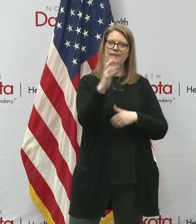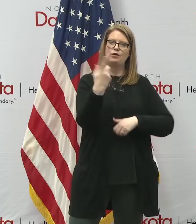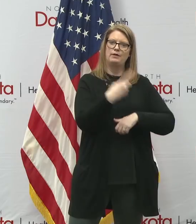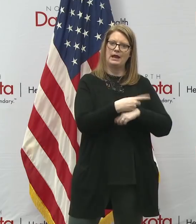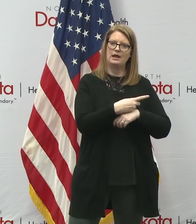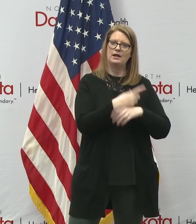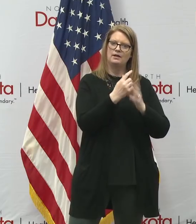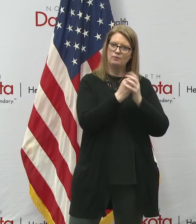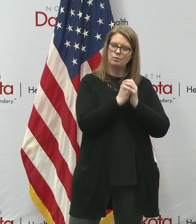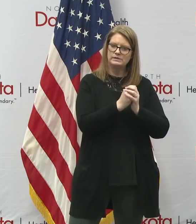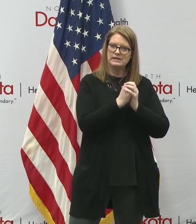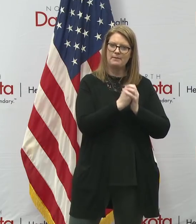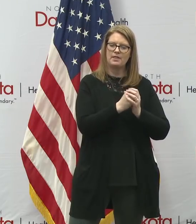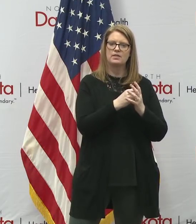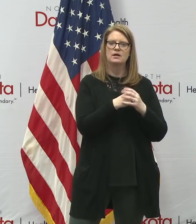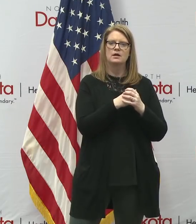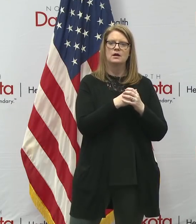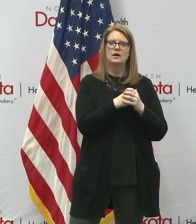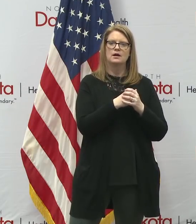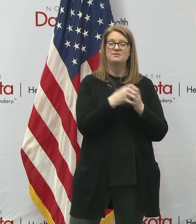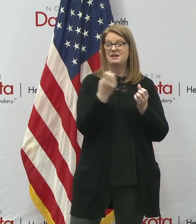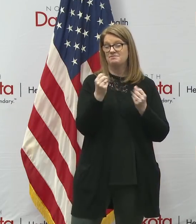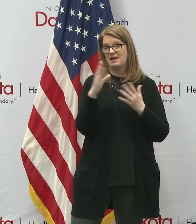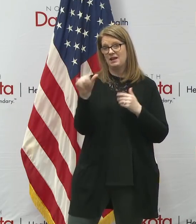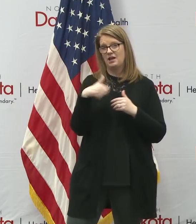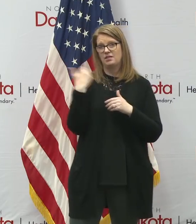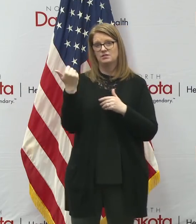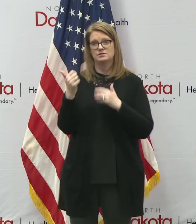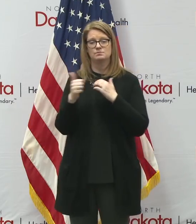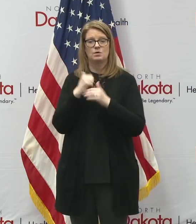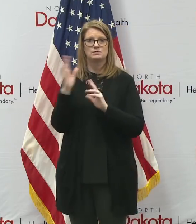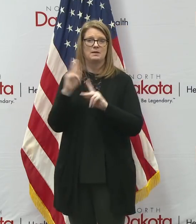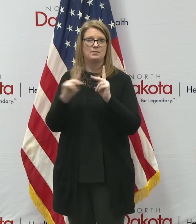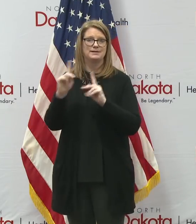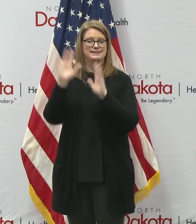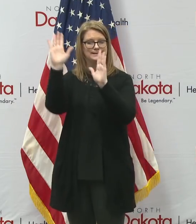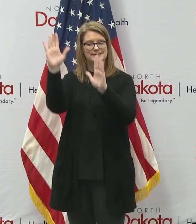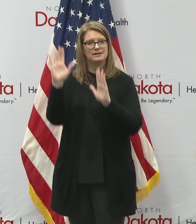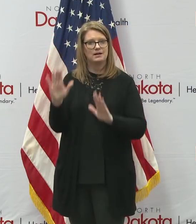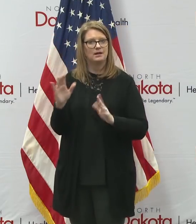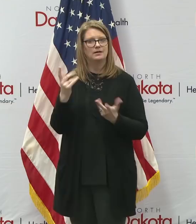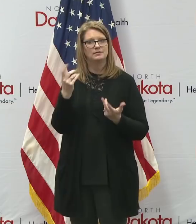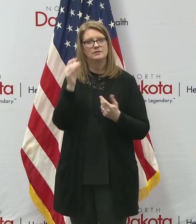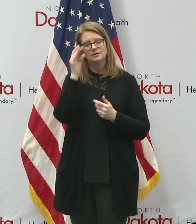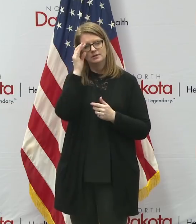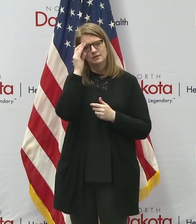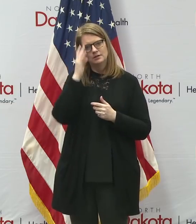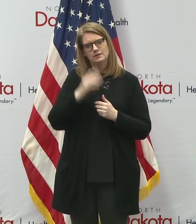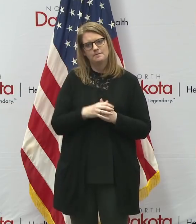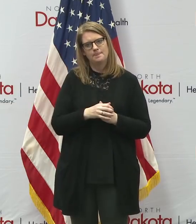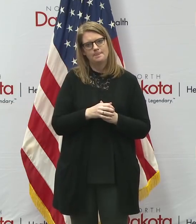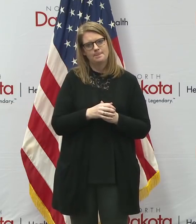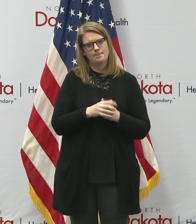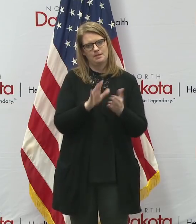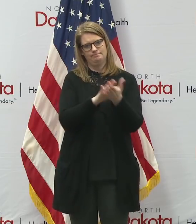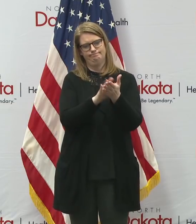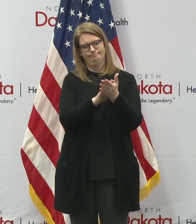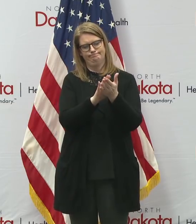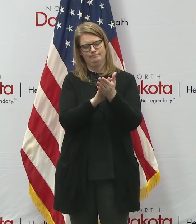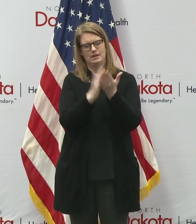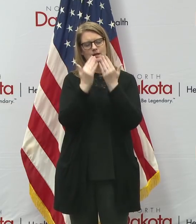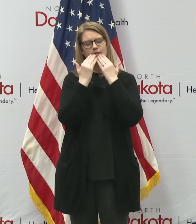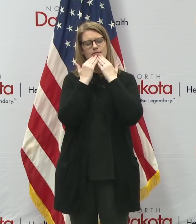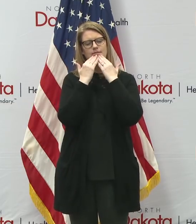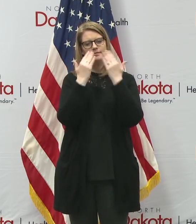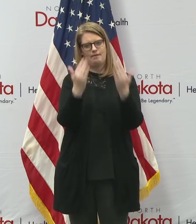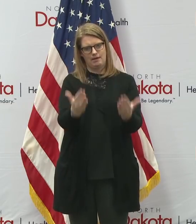that for many others, the majority in our state, it's Sunday. But again, we want to give a shout out and thank all of